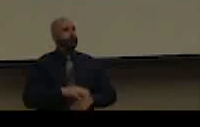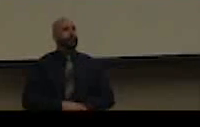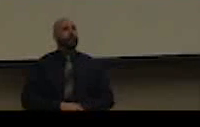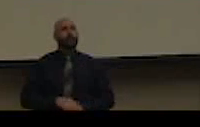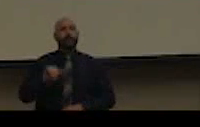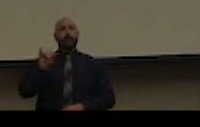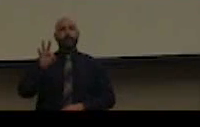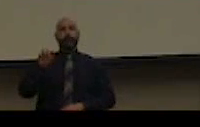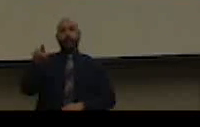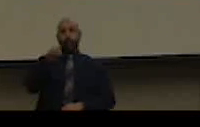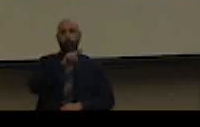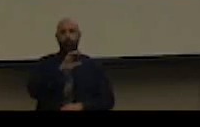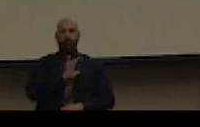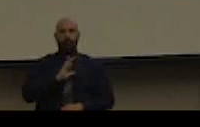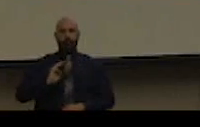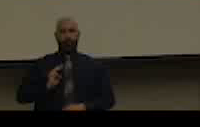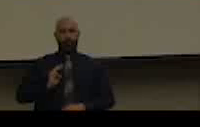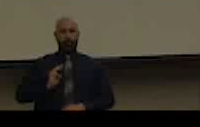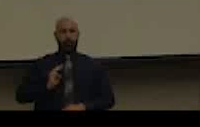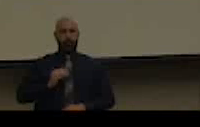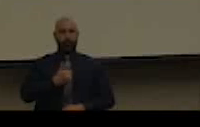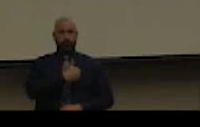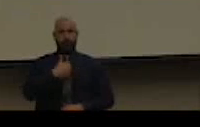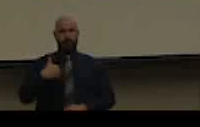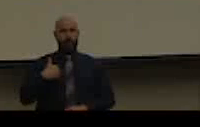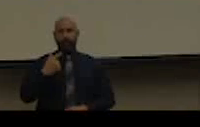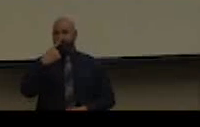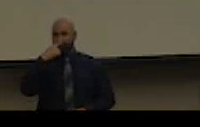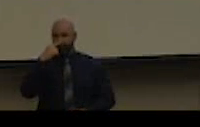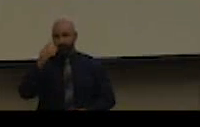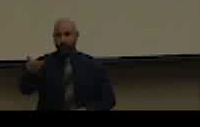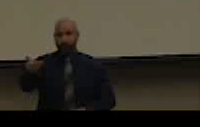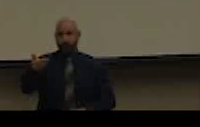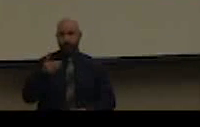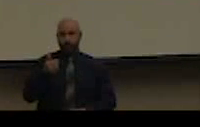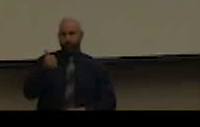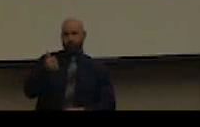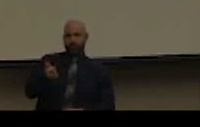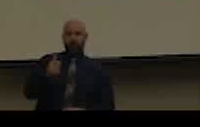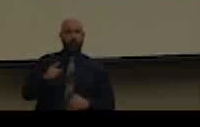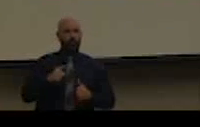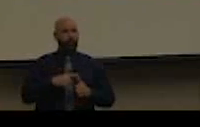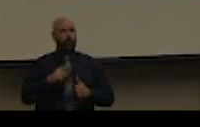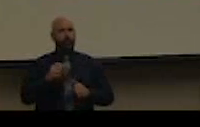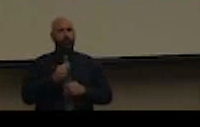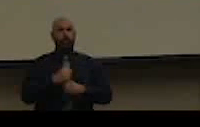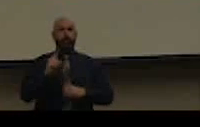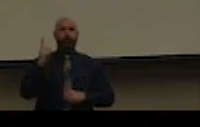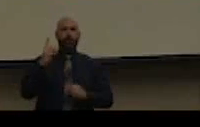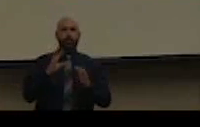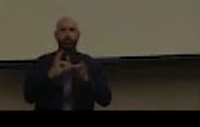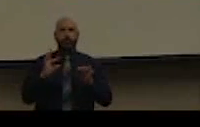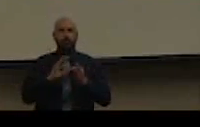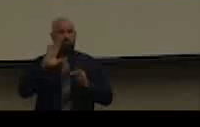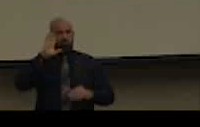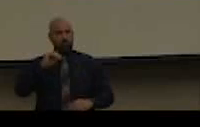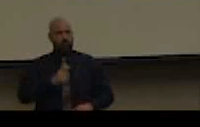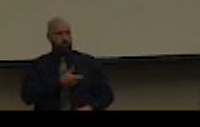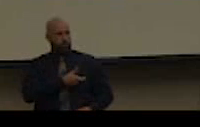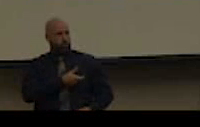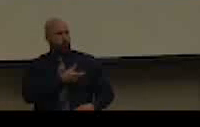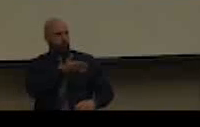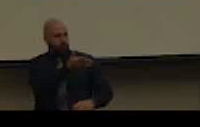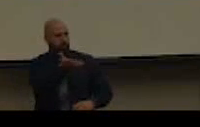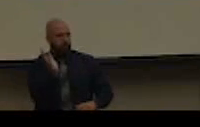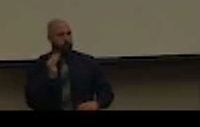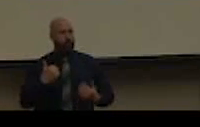commission member, please reintroduce yourself when you make your first comment to the group, just so we can all, I know we have some name tags, but just say your